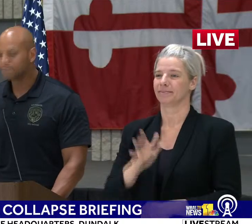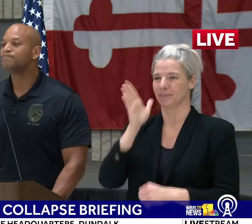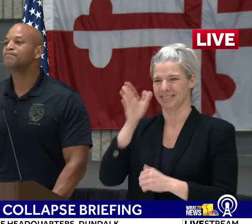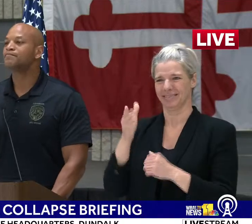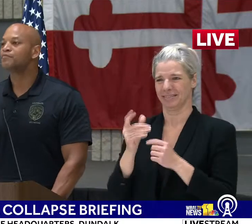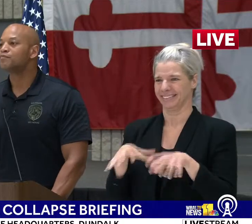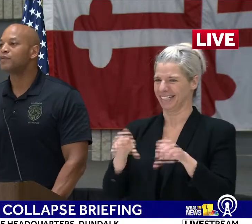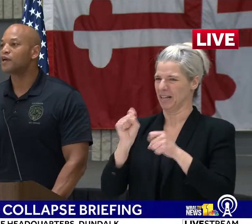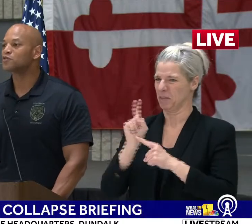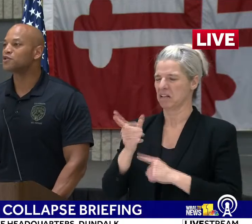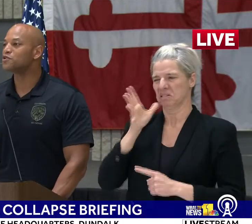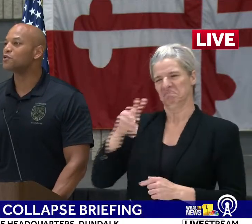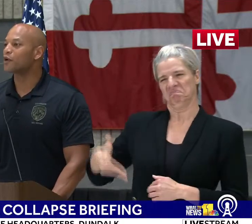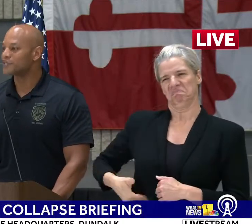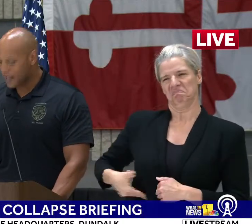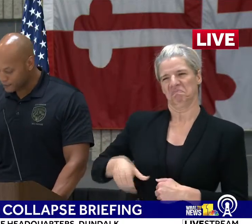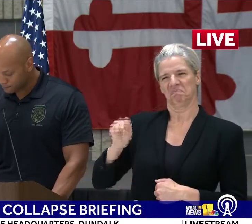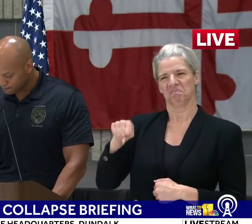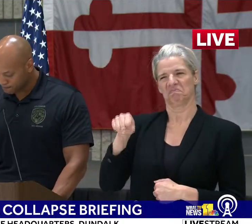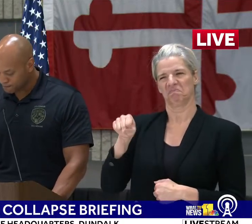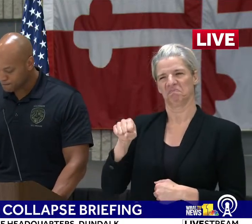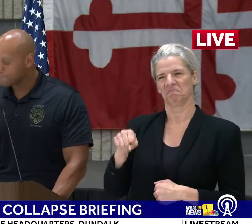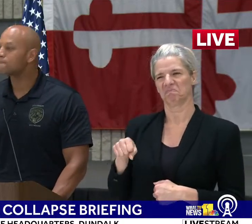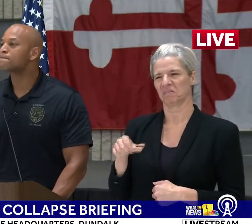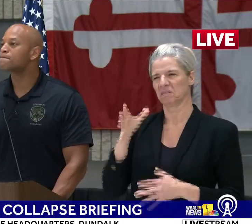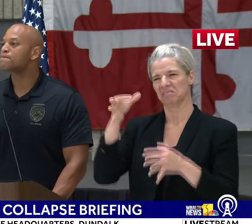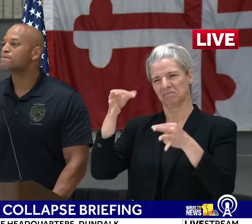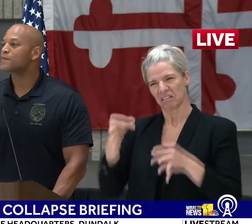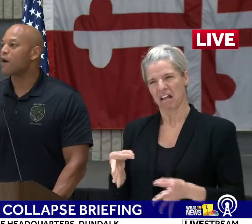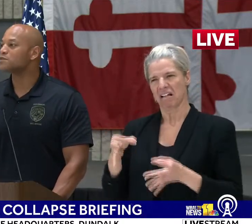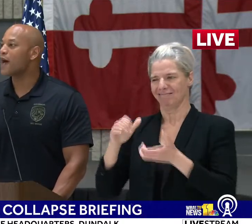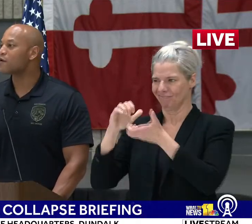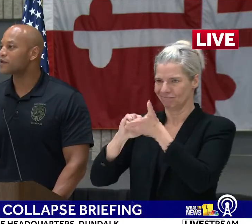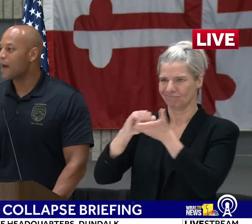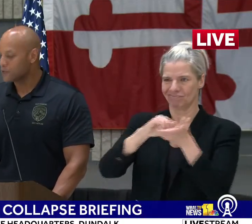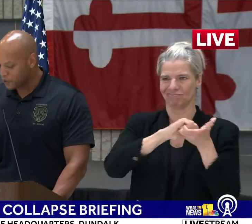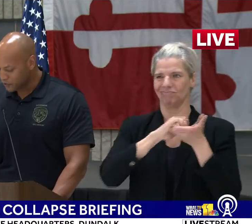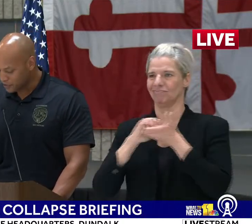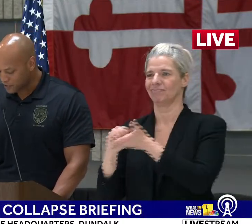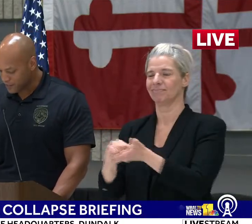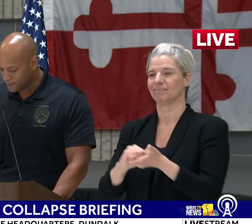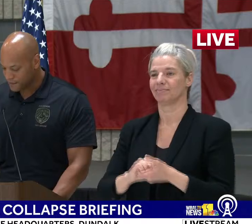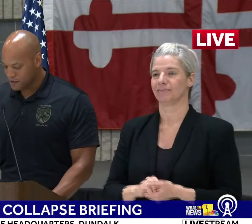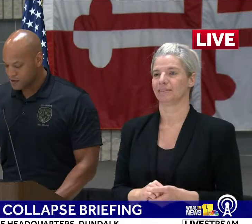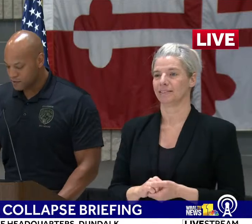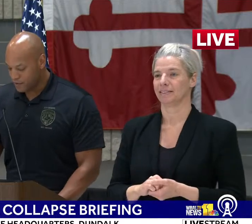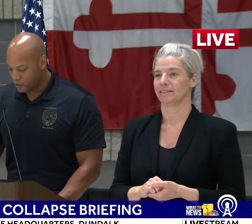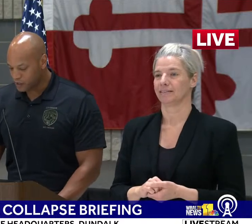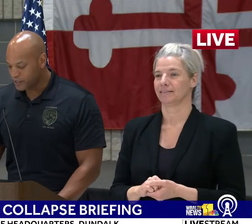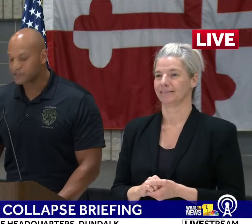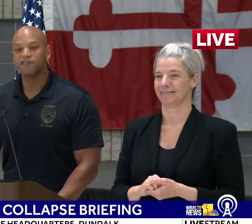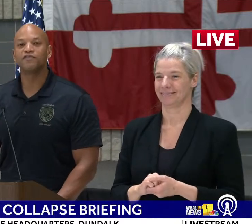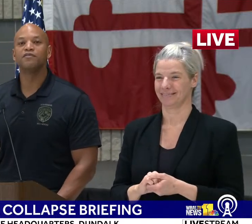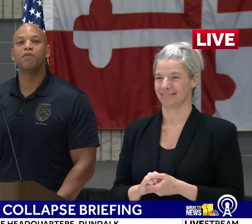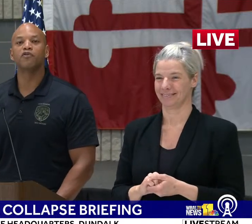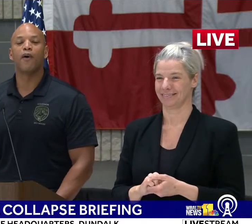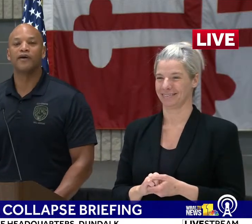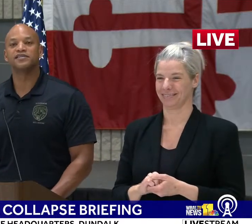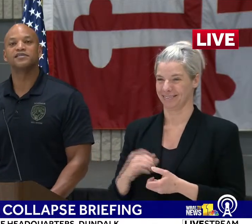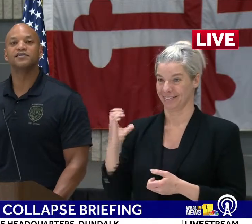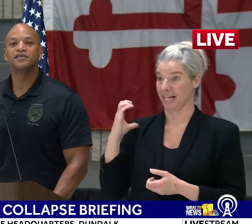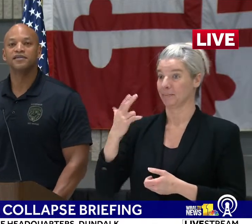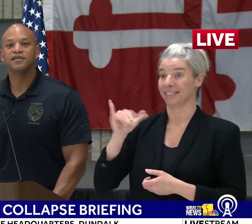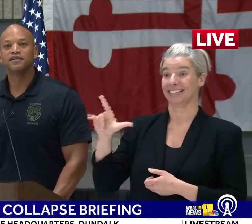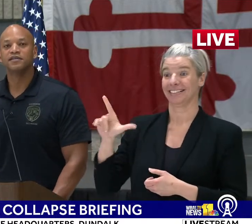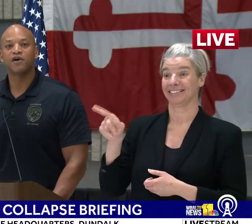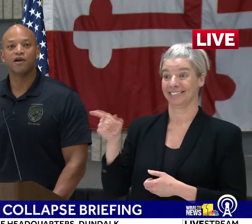right because we're choosing to work together. I was back on Capitol Hill yesterday, meeting with leaders of